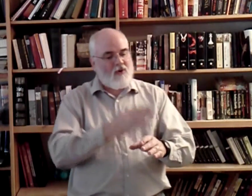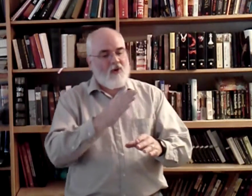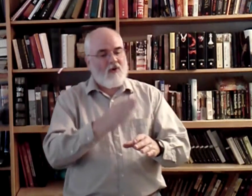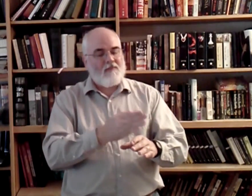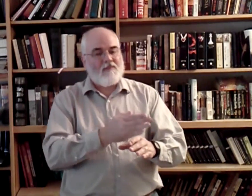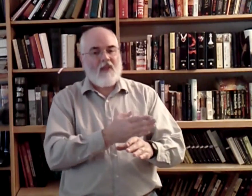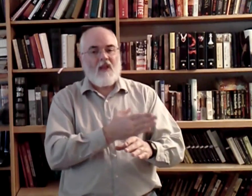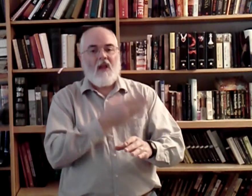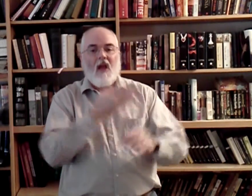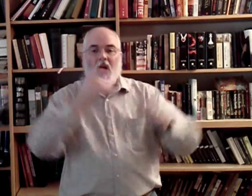song,